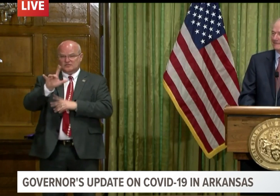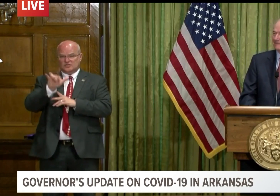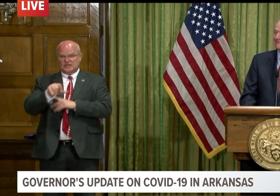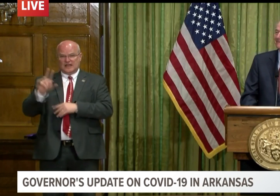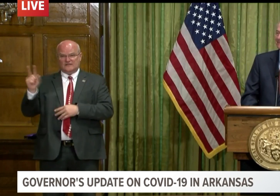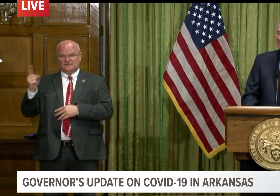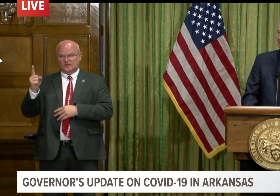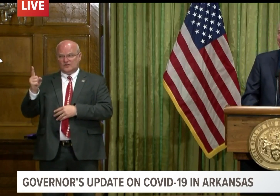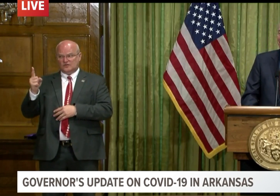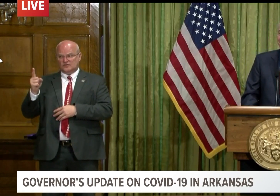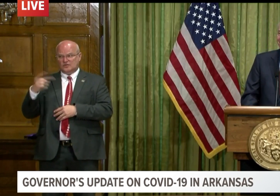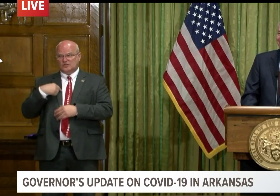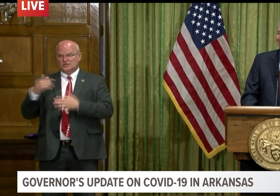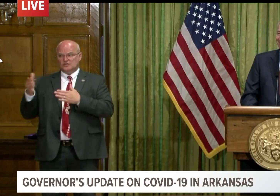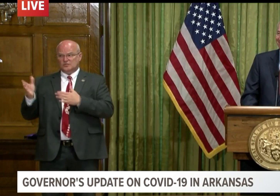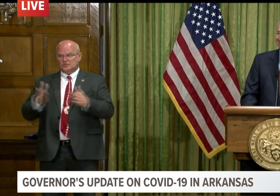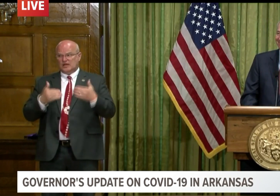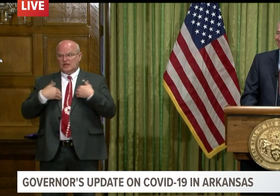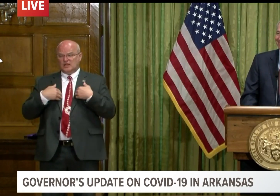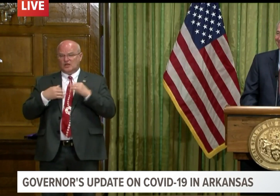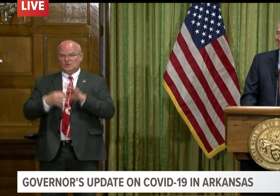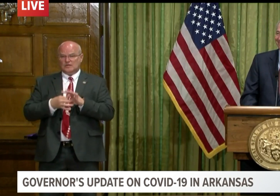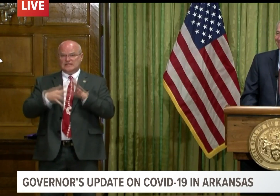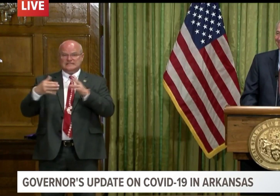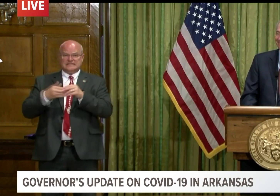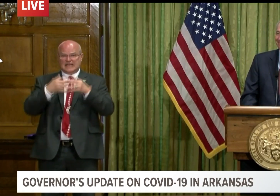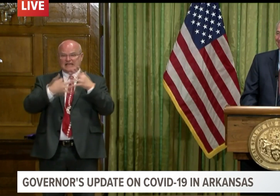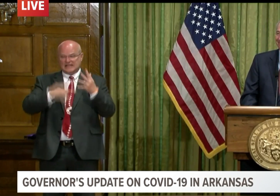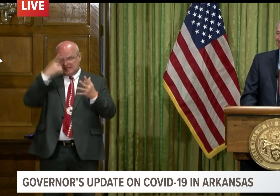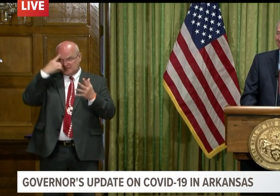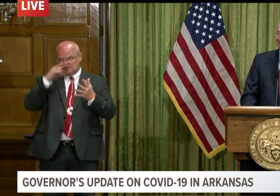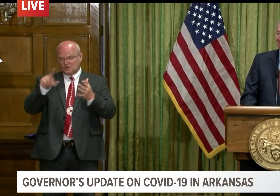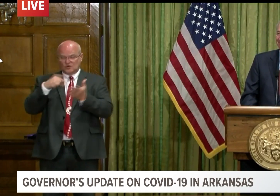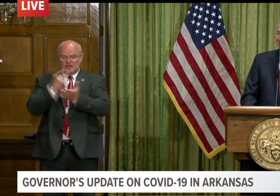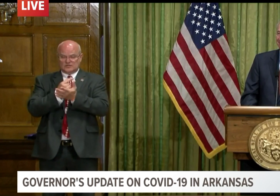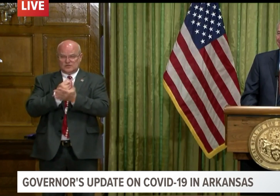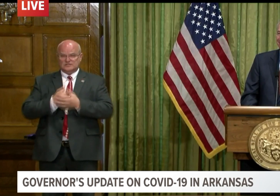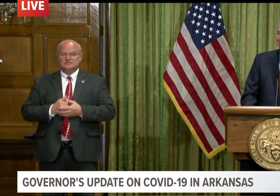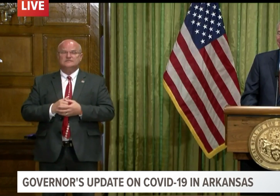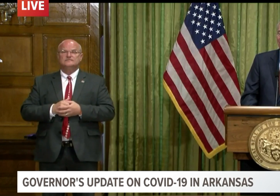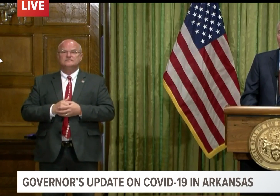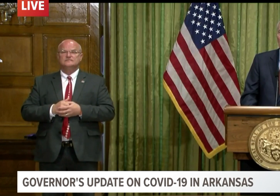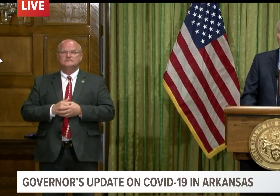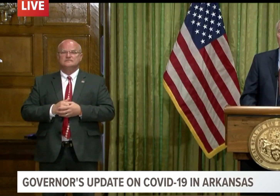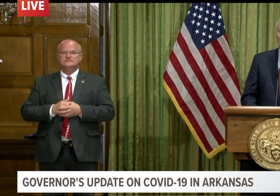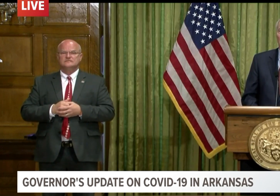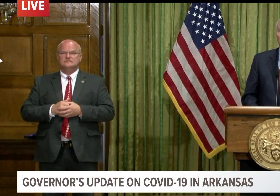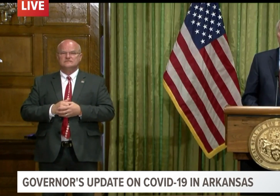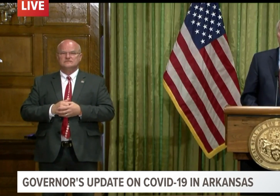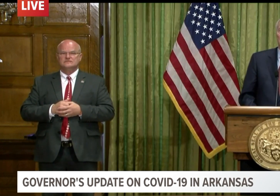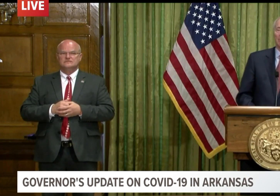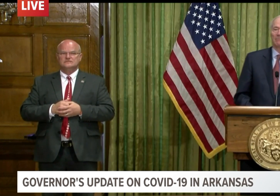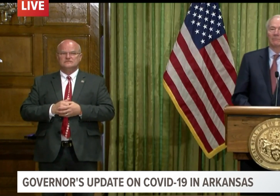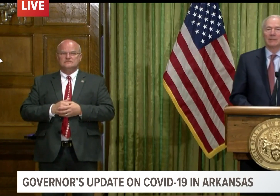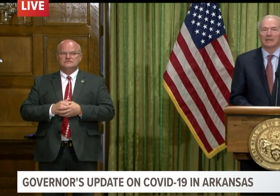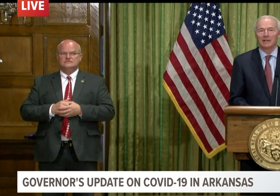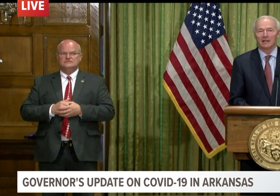July 1st. Do you plan on releasing guidelines for graduations?